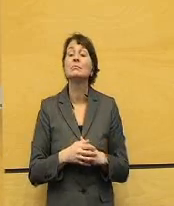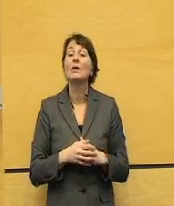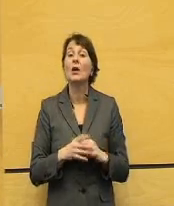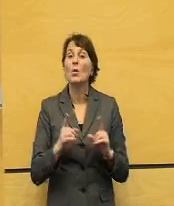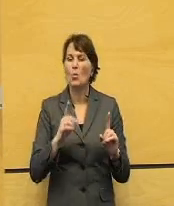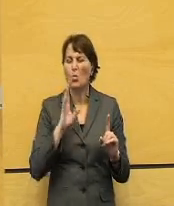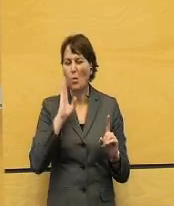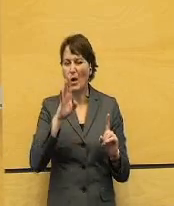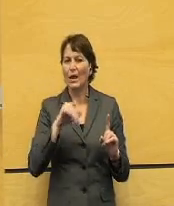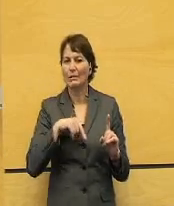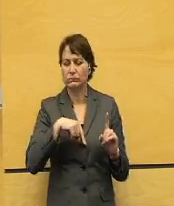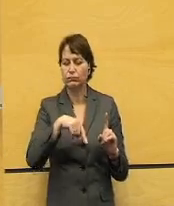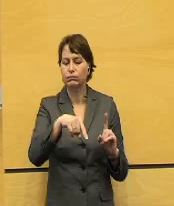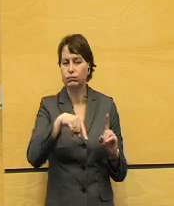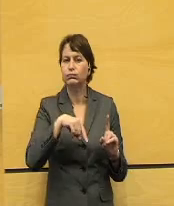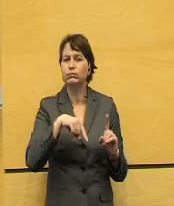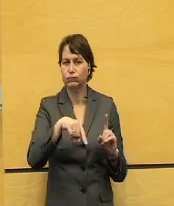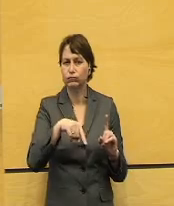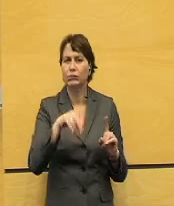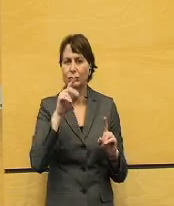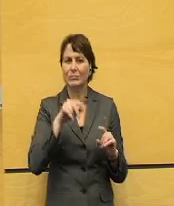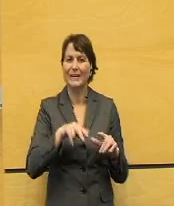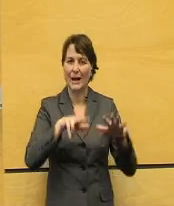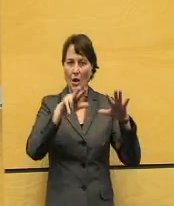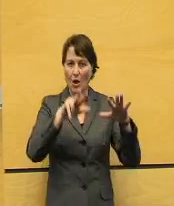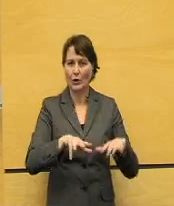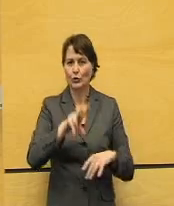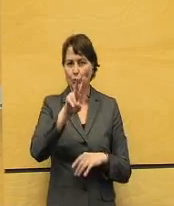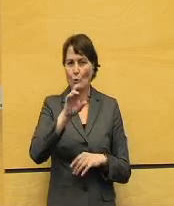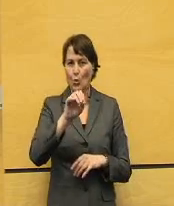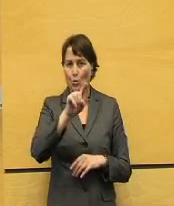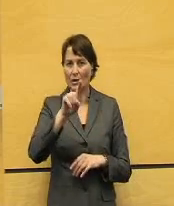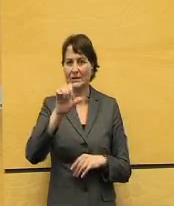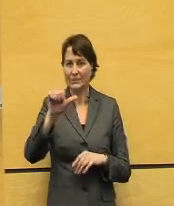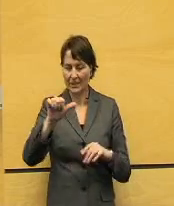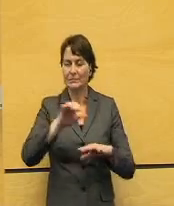to finish in this August 2016.